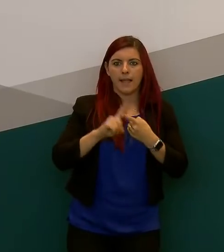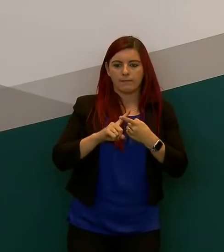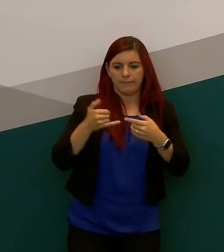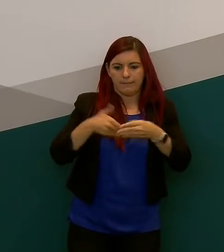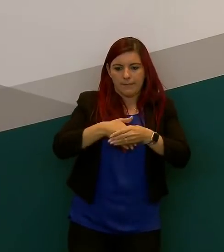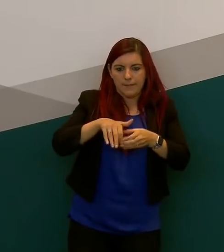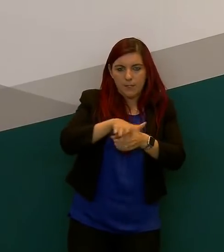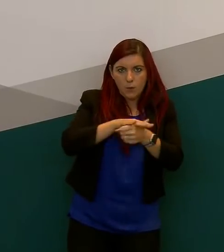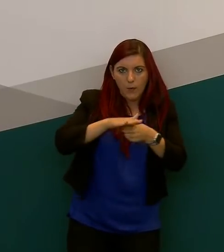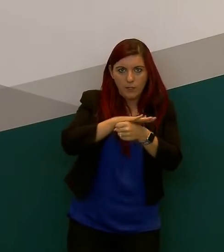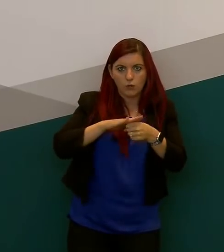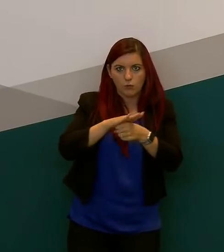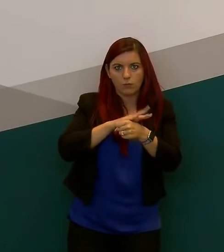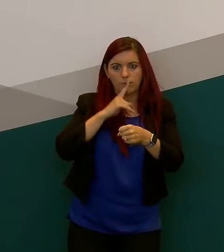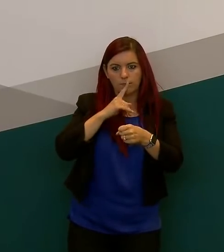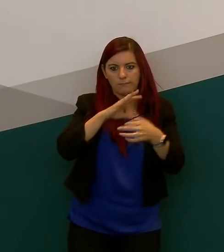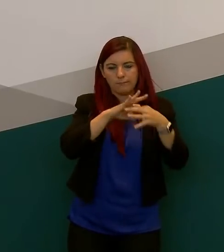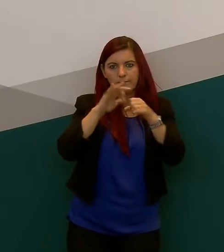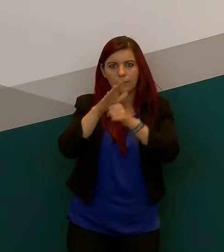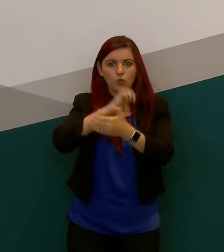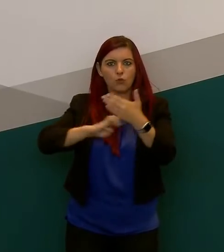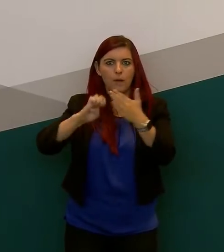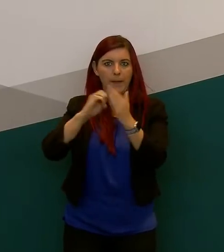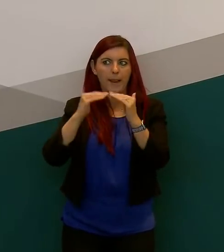to create such a list at the European level.